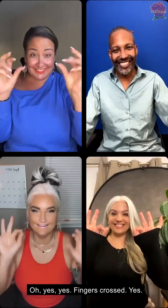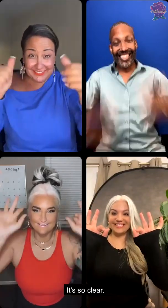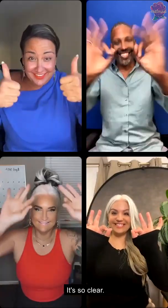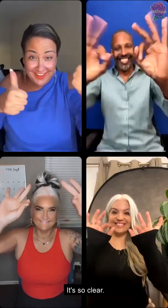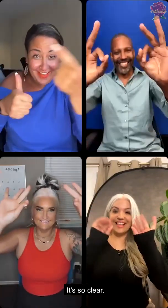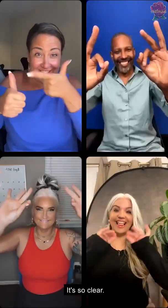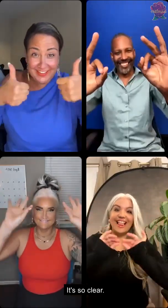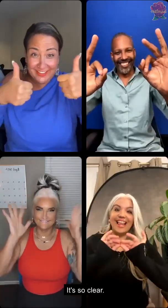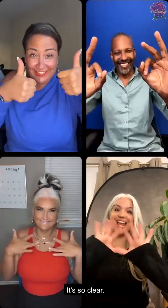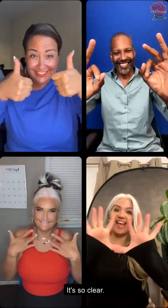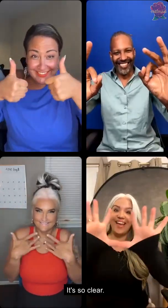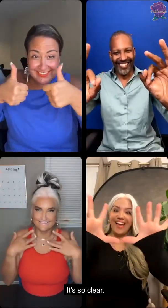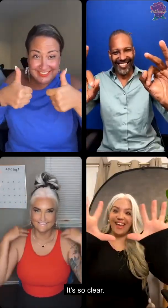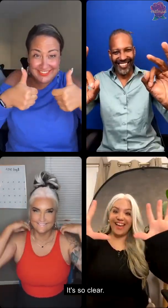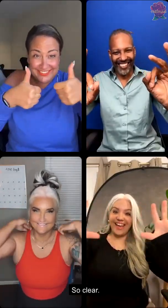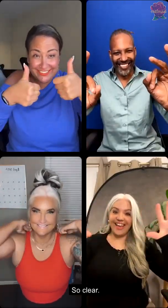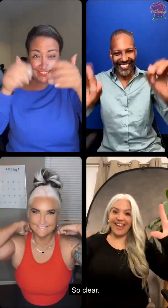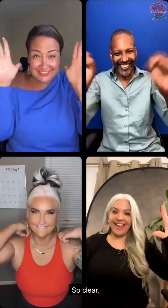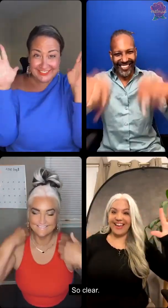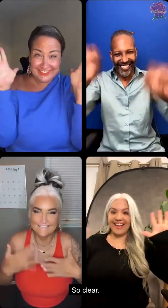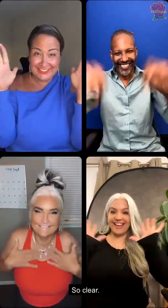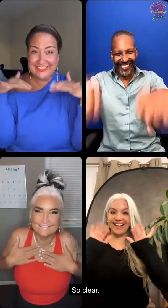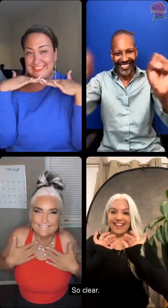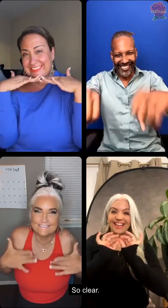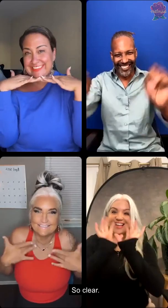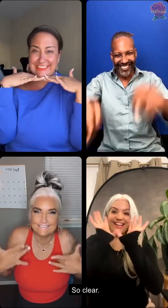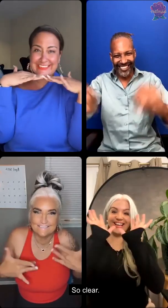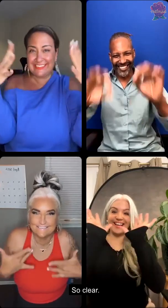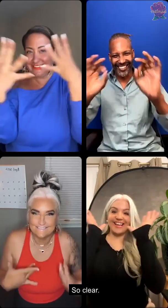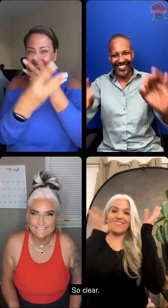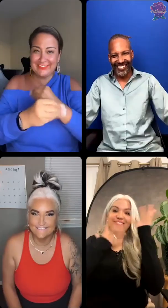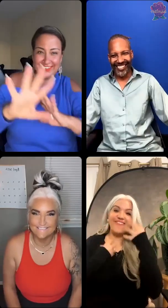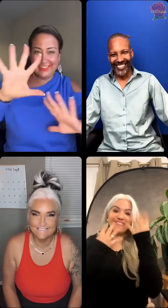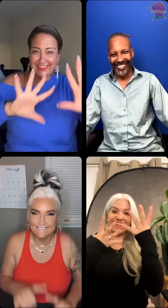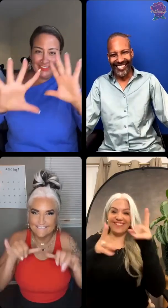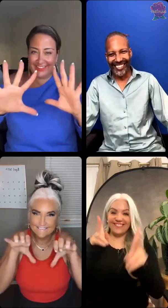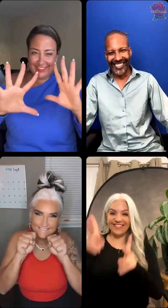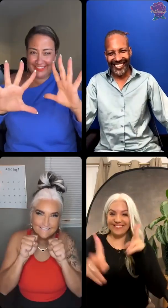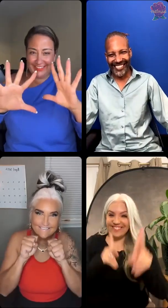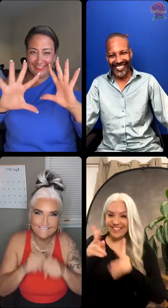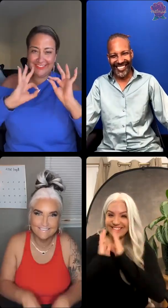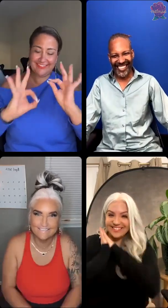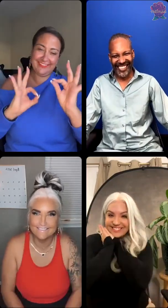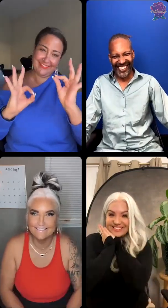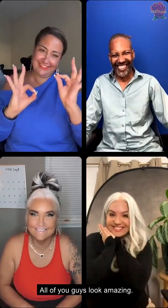Yes. It's so clear. It's so clear.